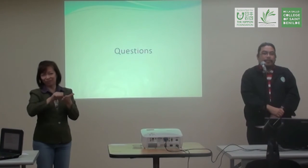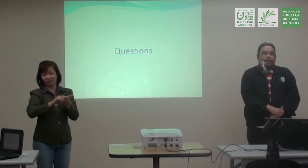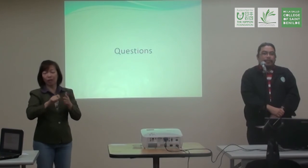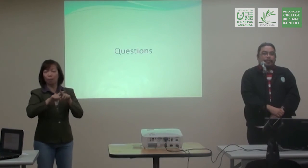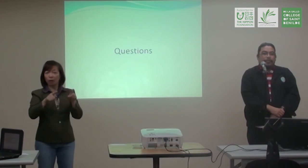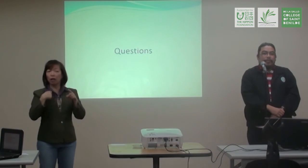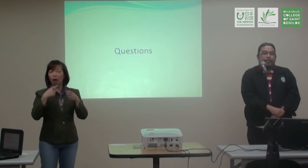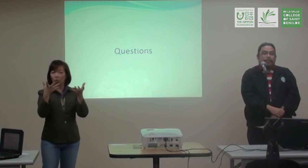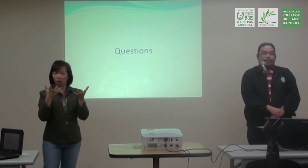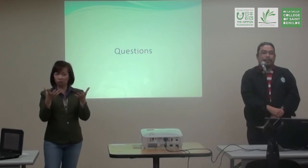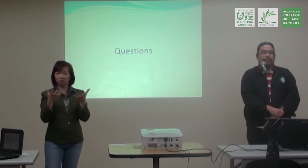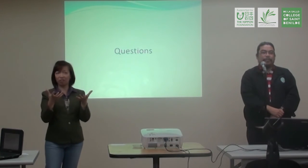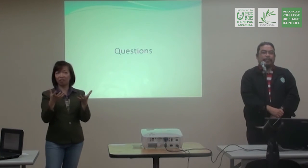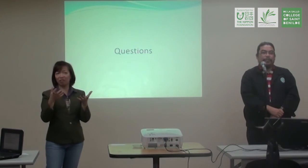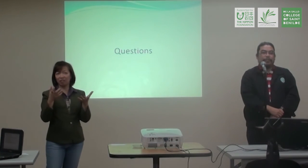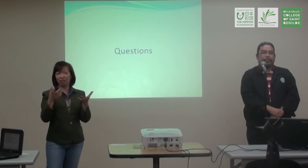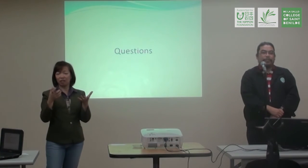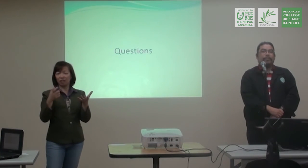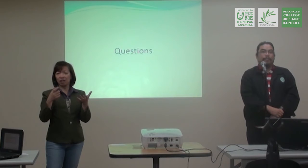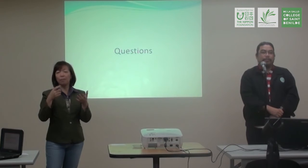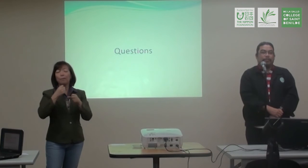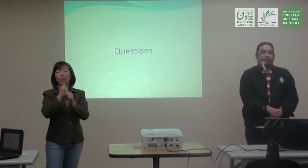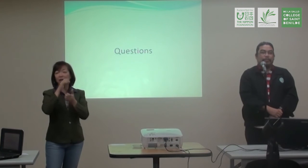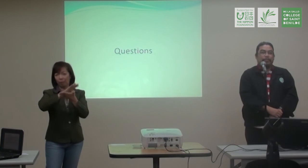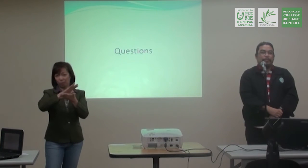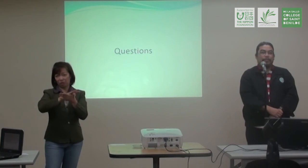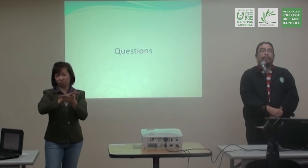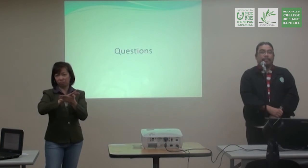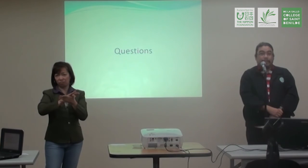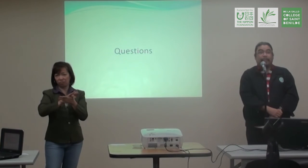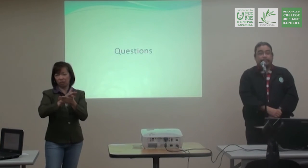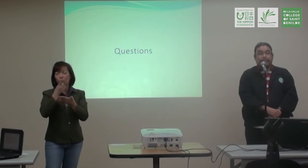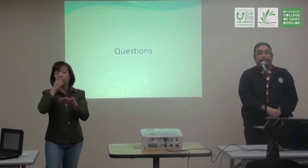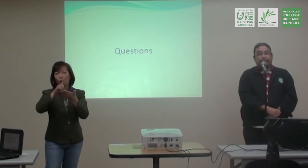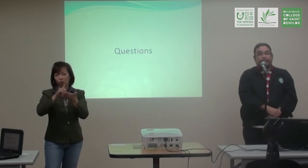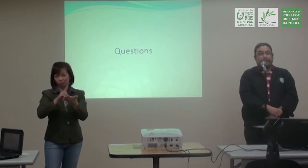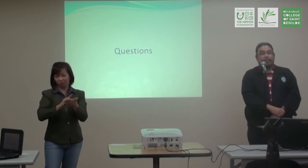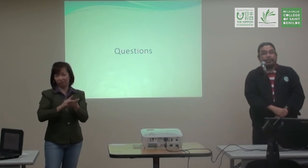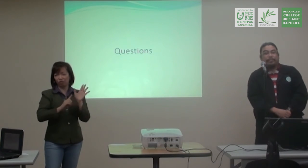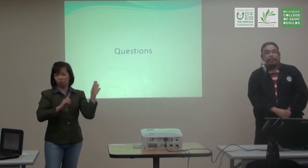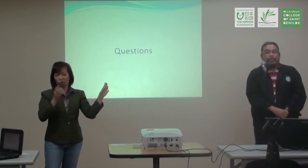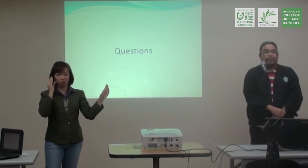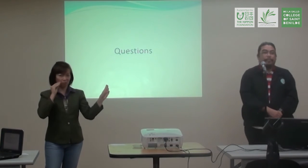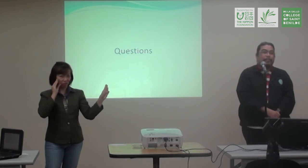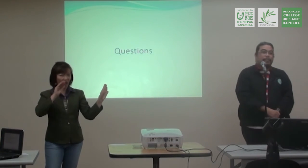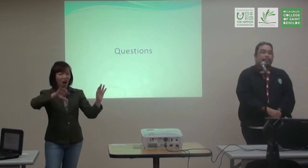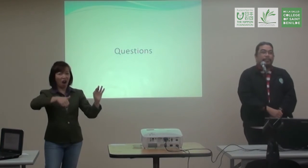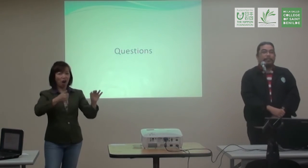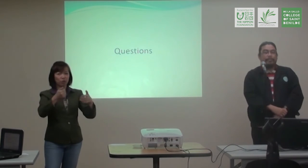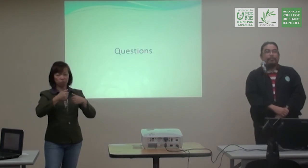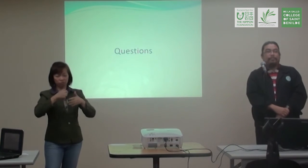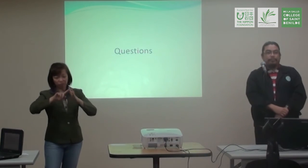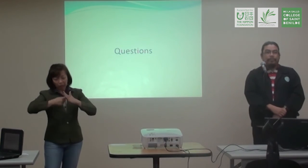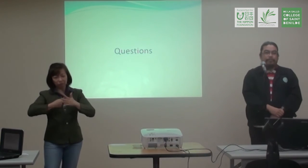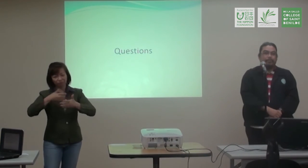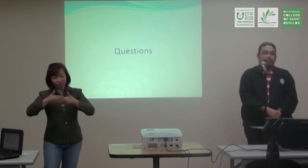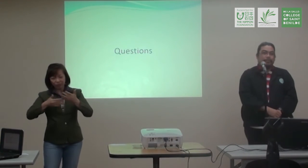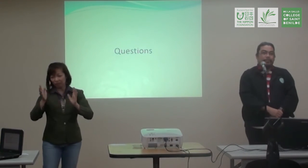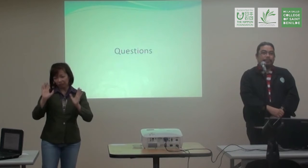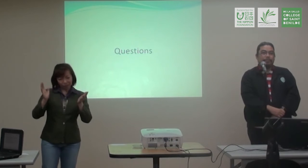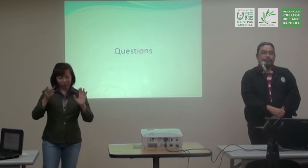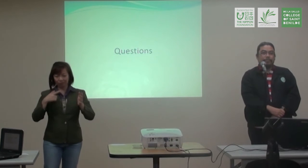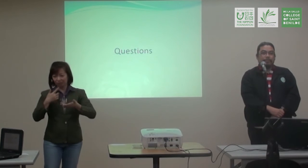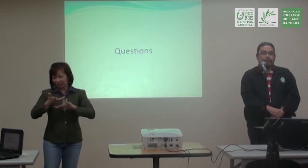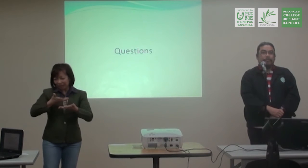basically just to have a paper that will document the experience of how you handled the problems, what